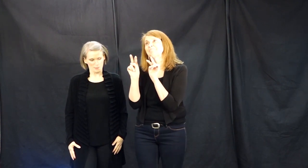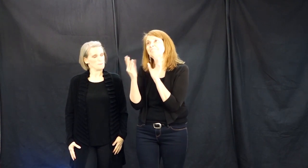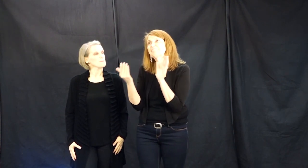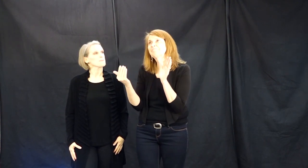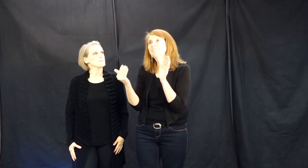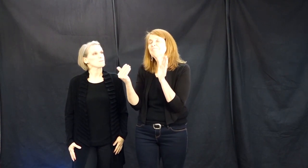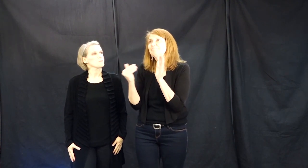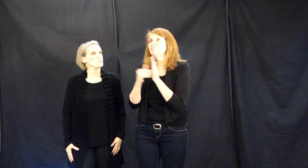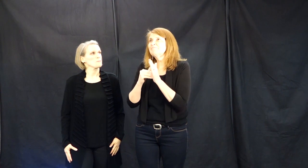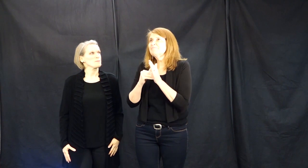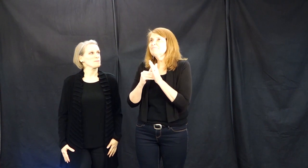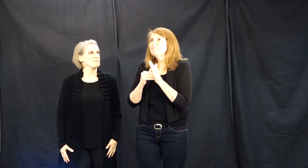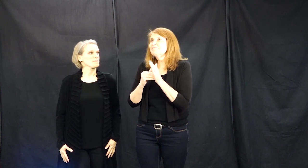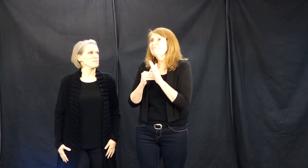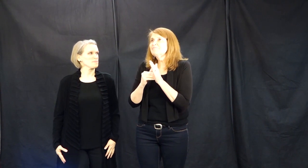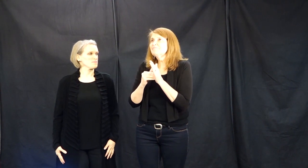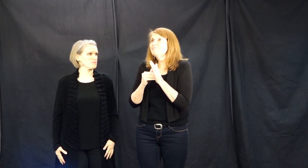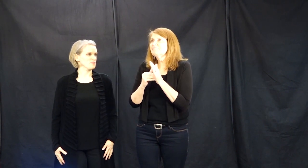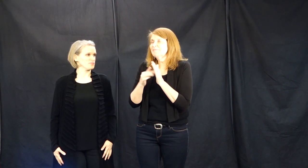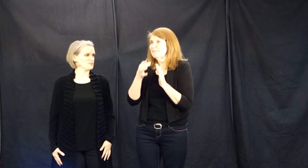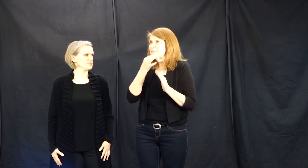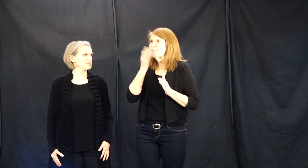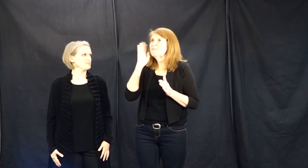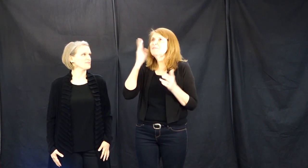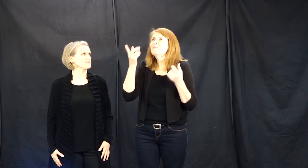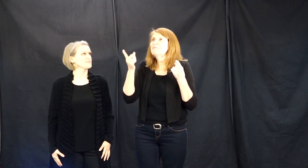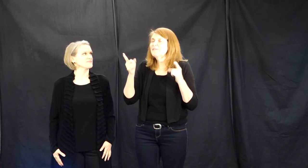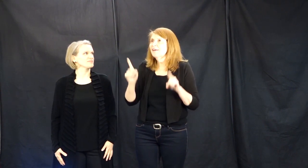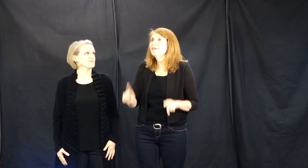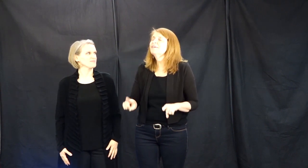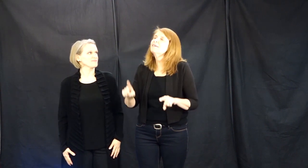again. It's only a matter of